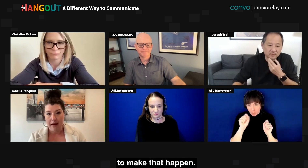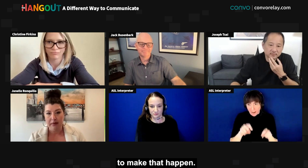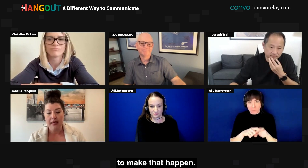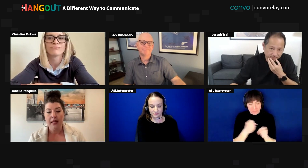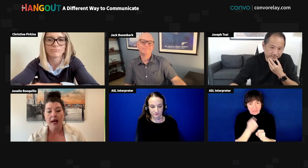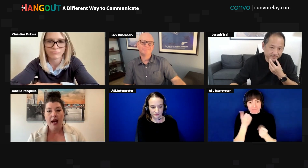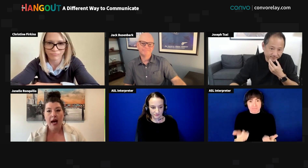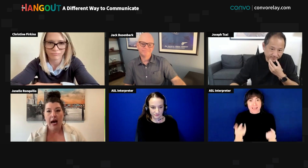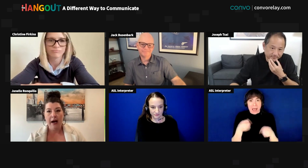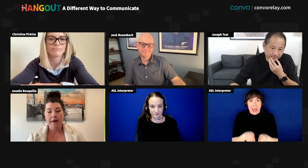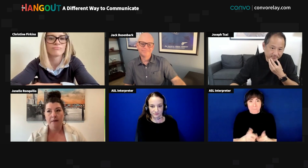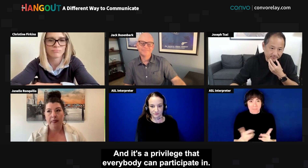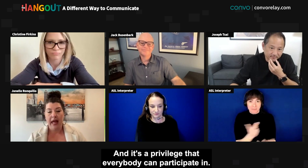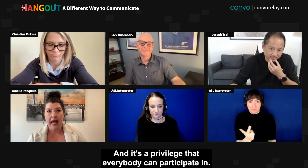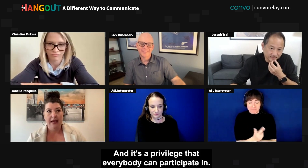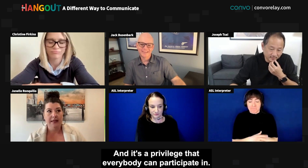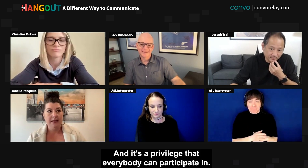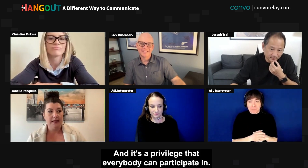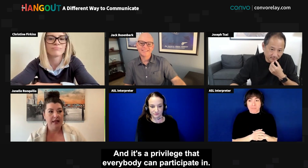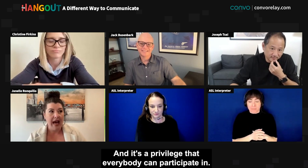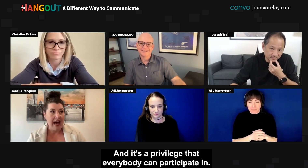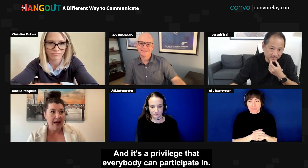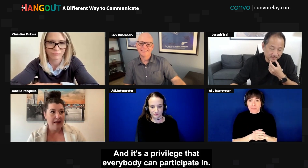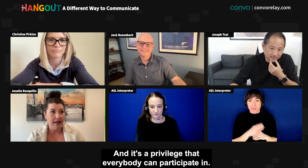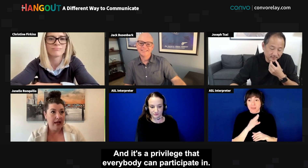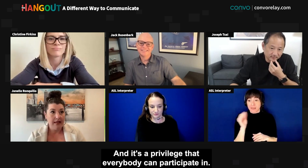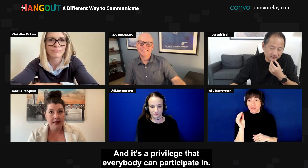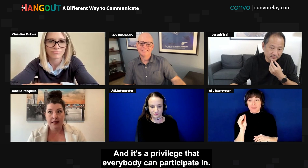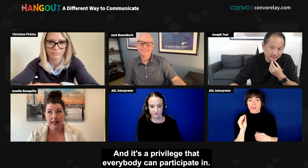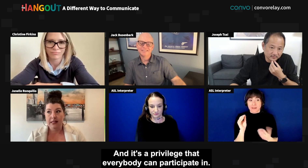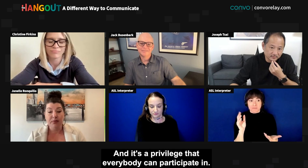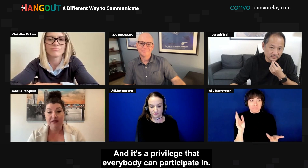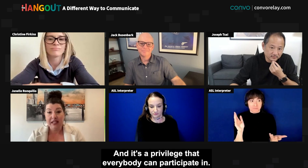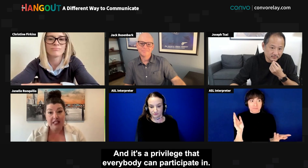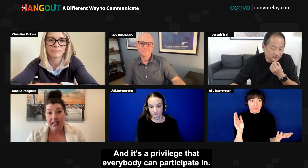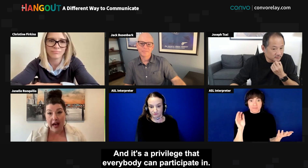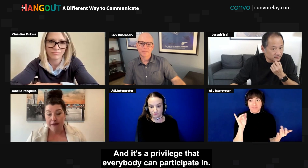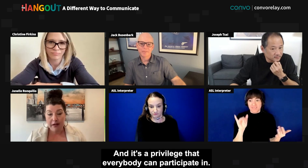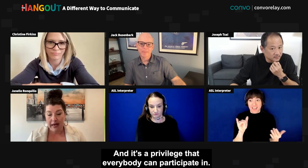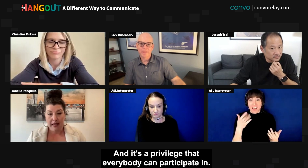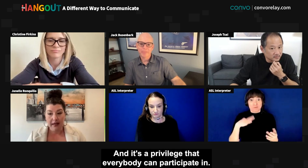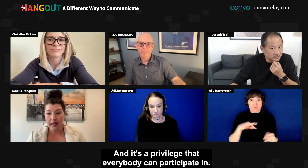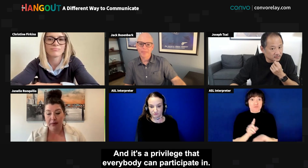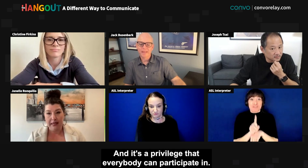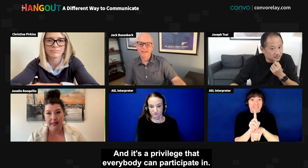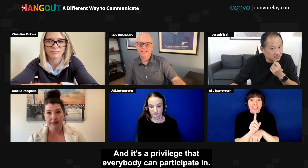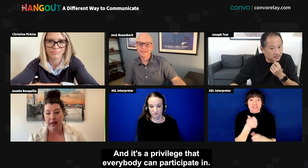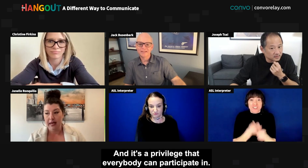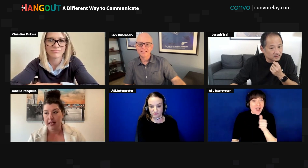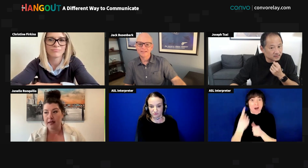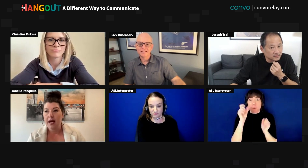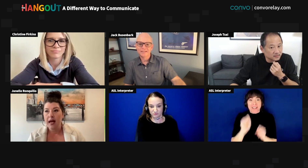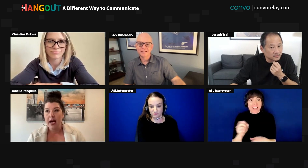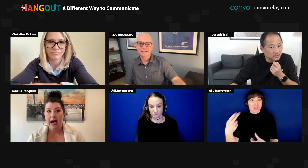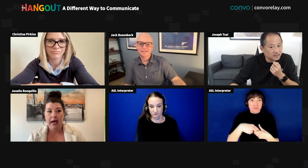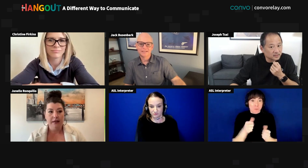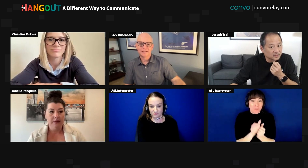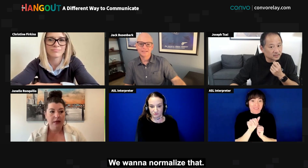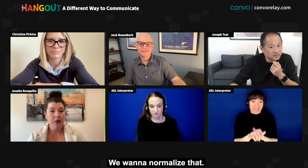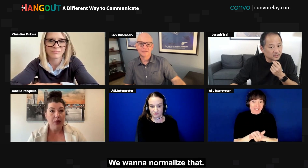happen. And that it's a privilege that everybody can participate in. We want